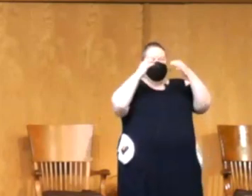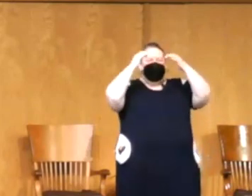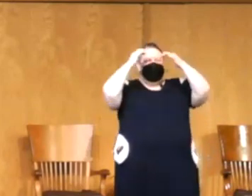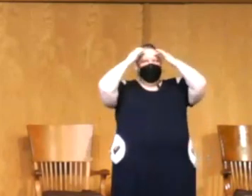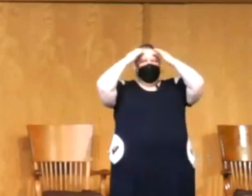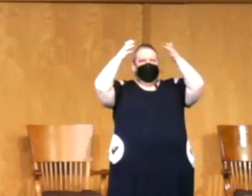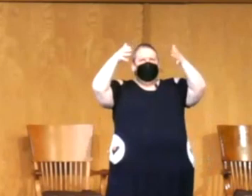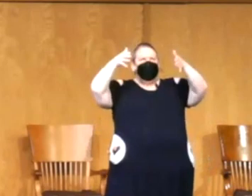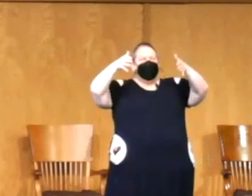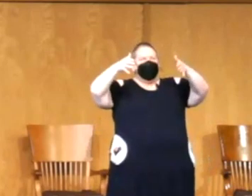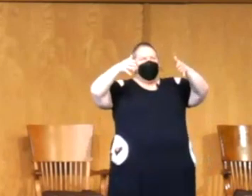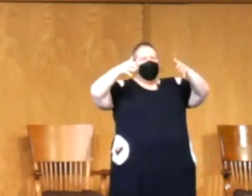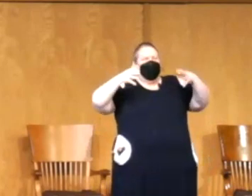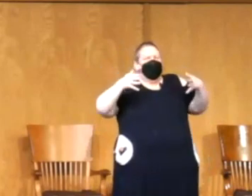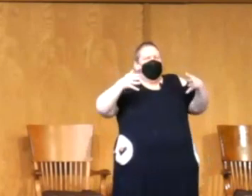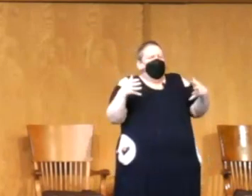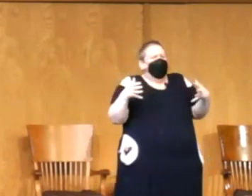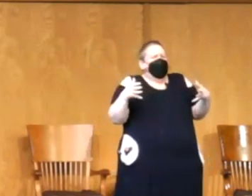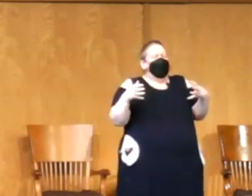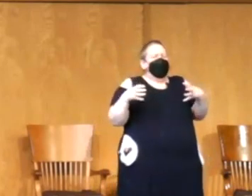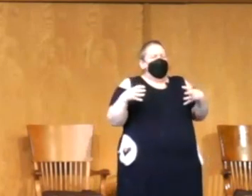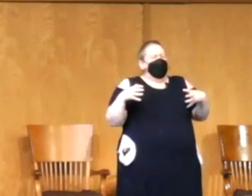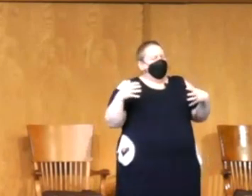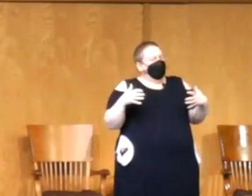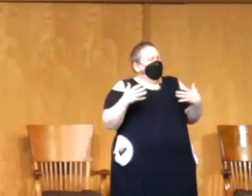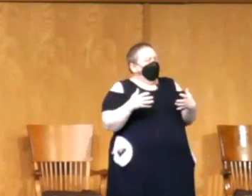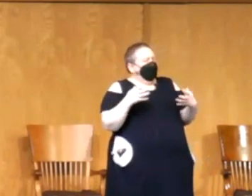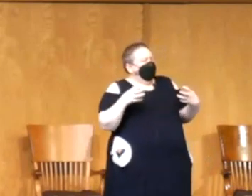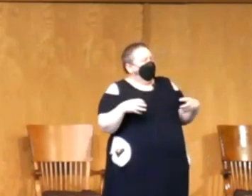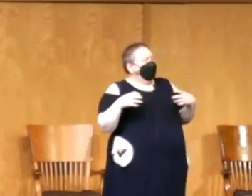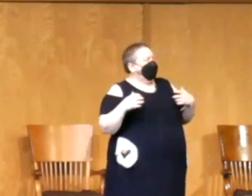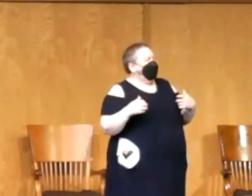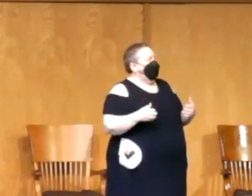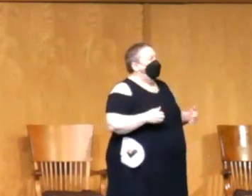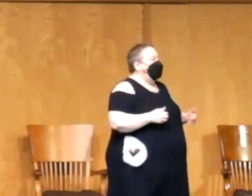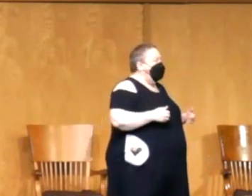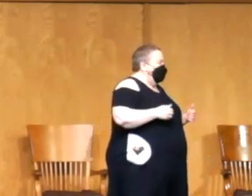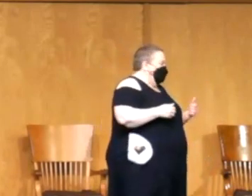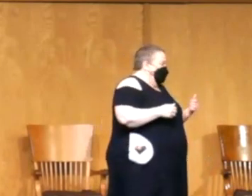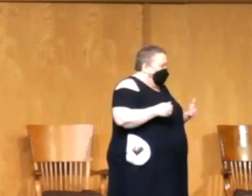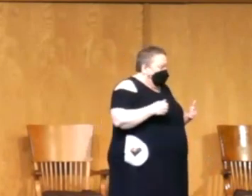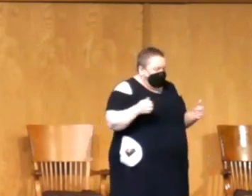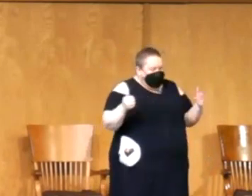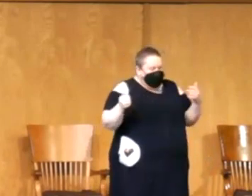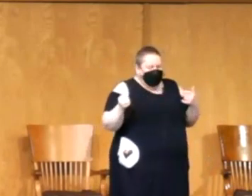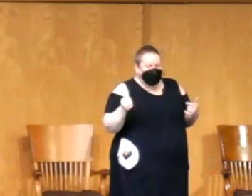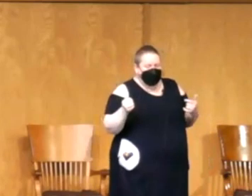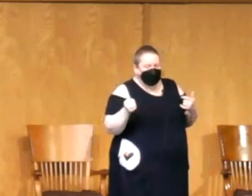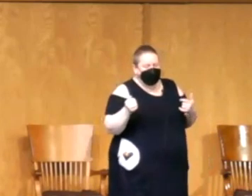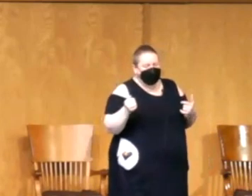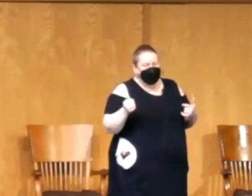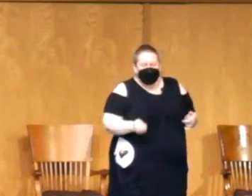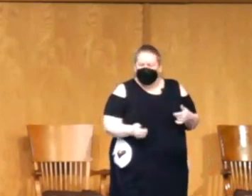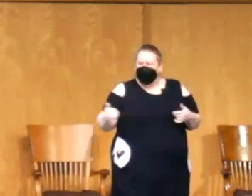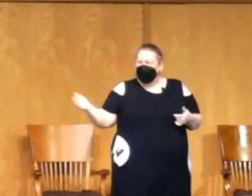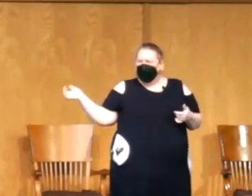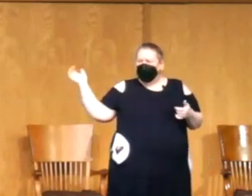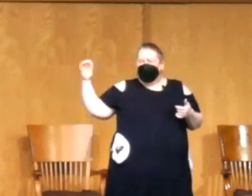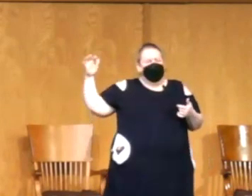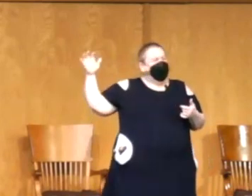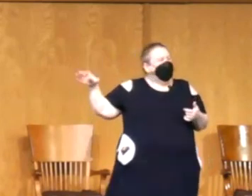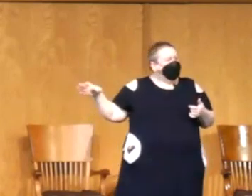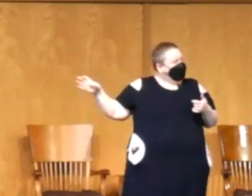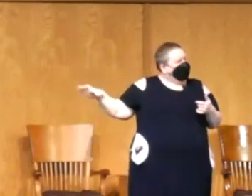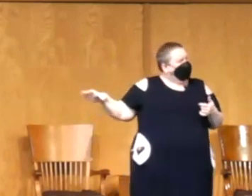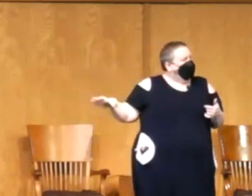So when I think about purity and what a UU approach to it might mean, I guess I can't